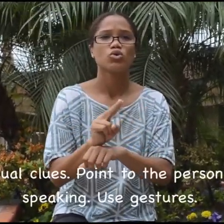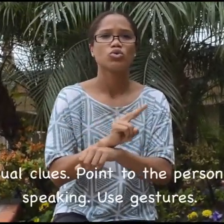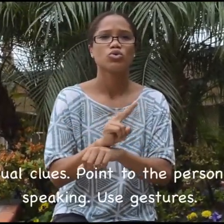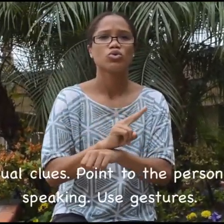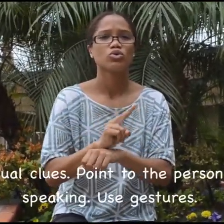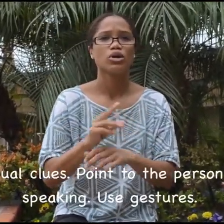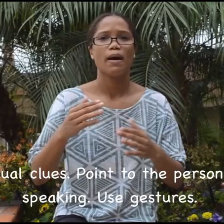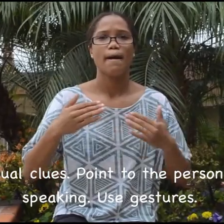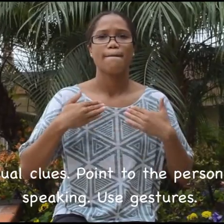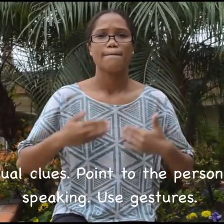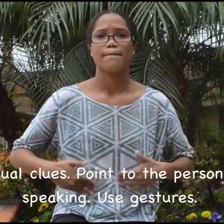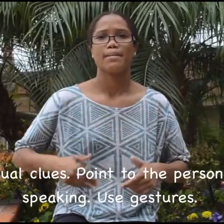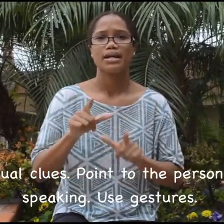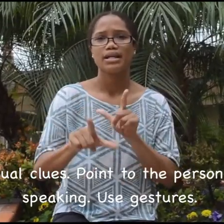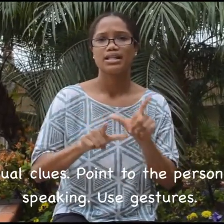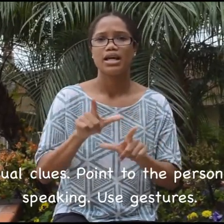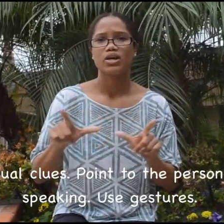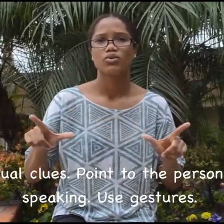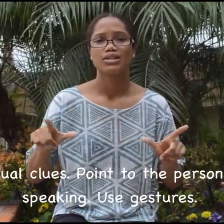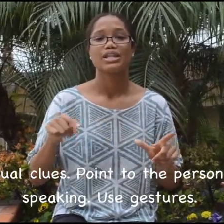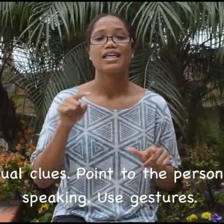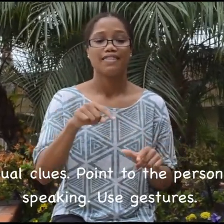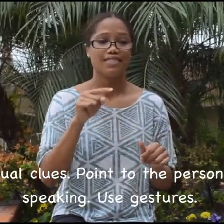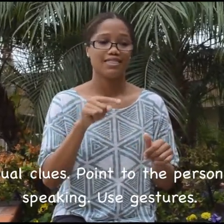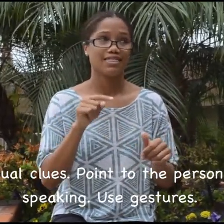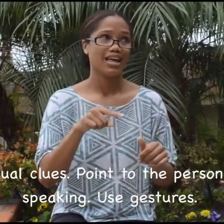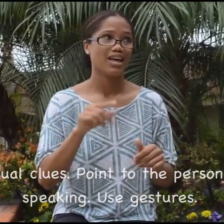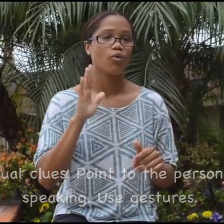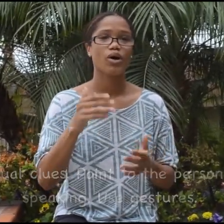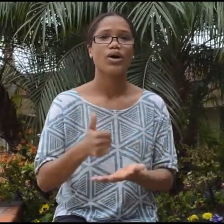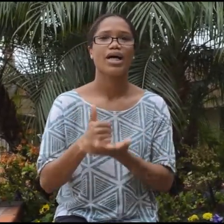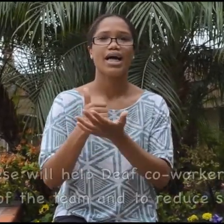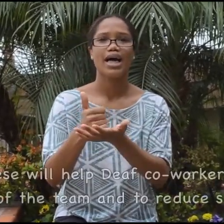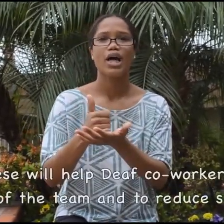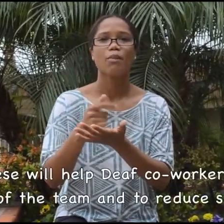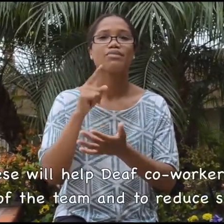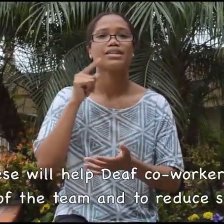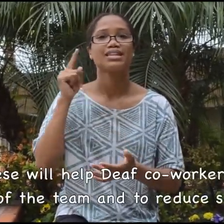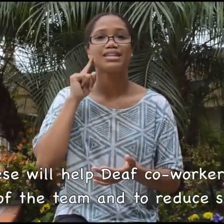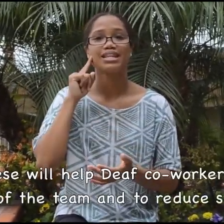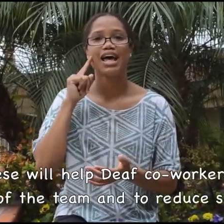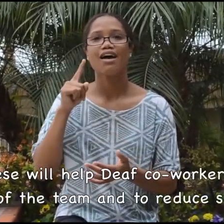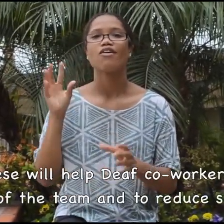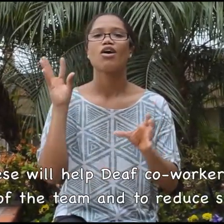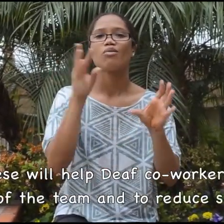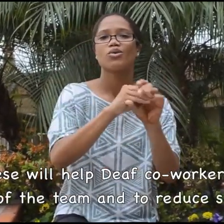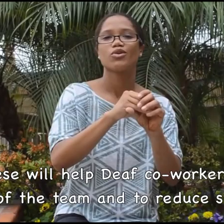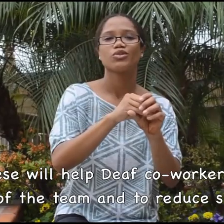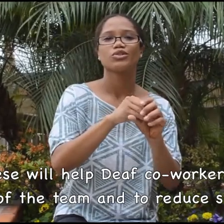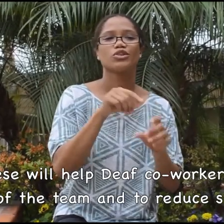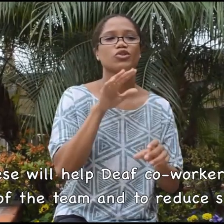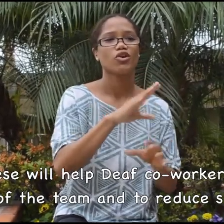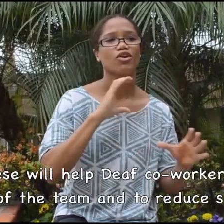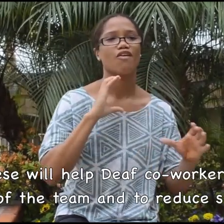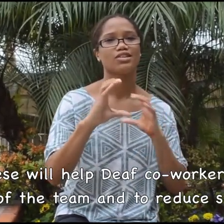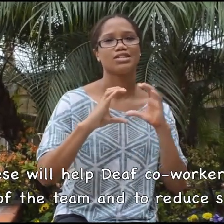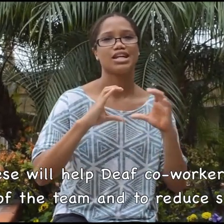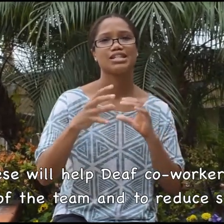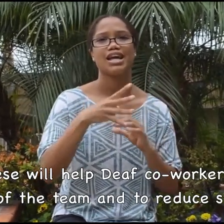visual cues, point to the person who is speaking, use gestures. All of these will help deaf coworkers to be a part of the